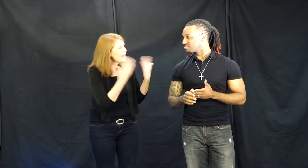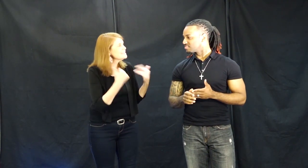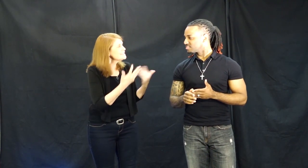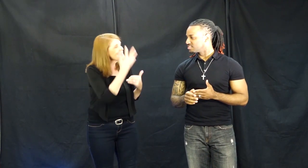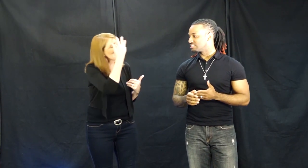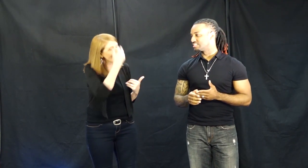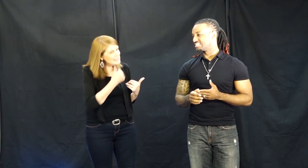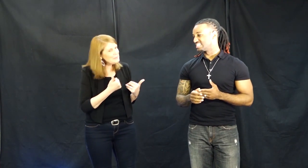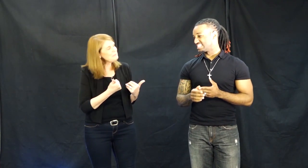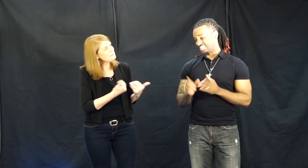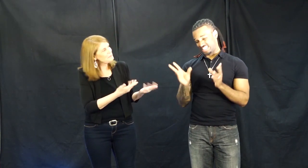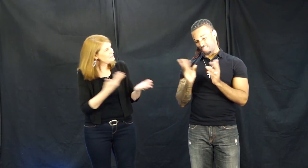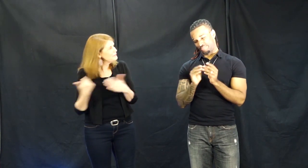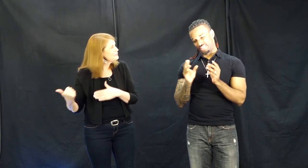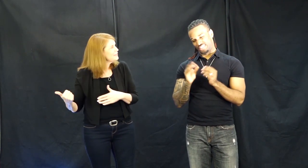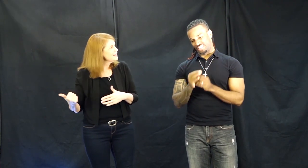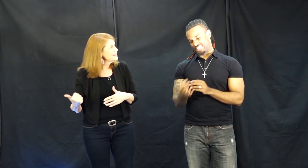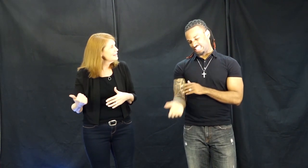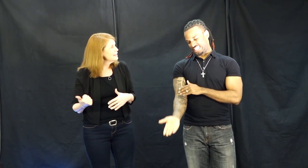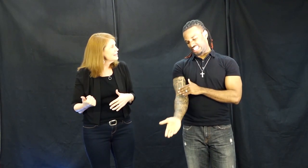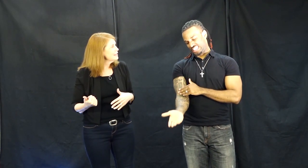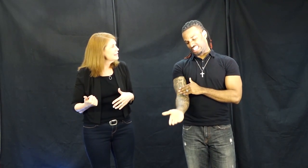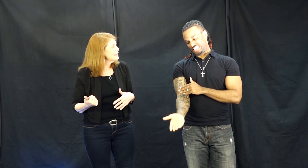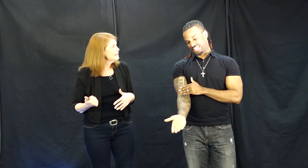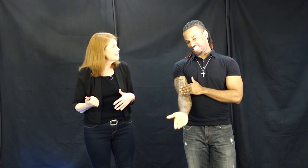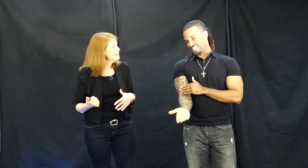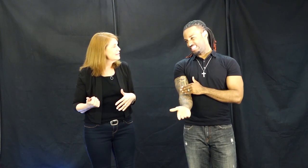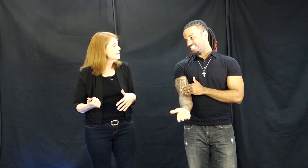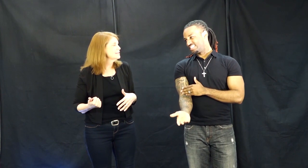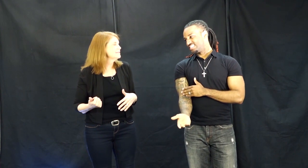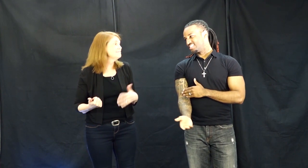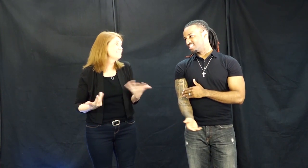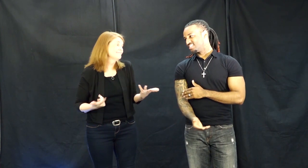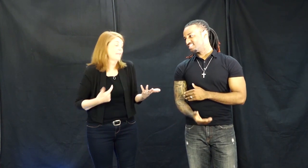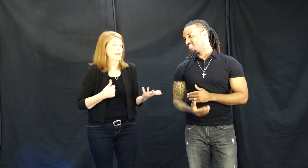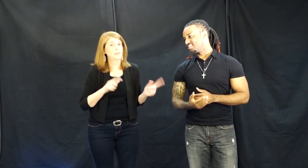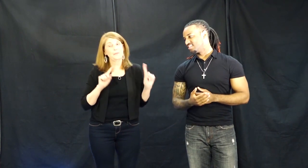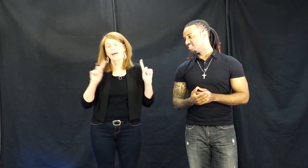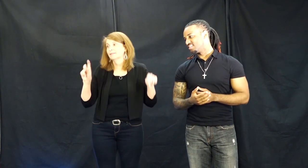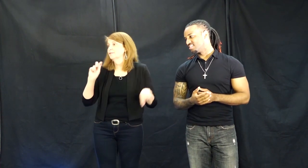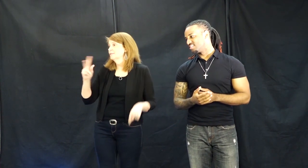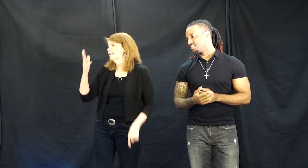to sleep. This meeting's at dawn. Well, I'm going back to sleep.